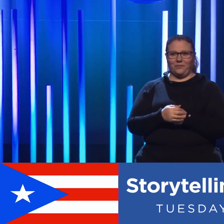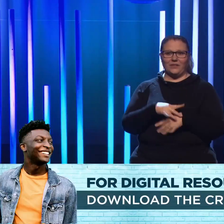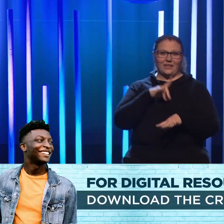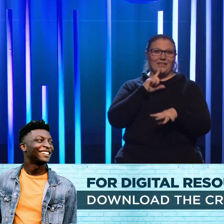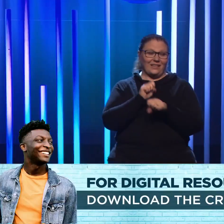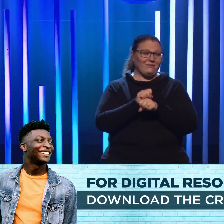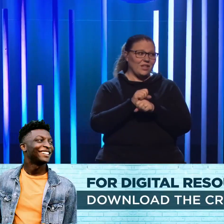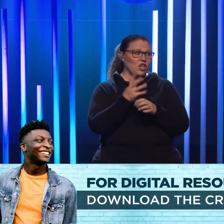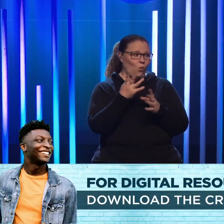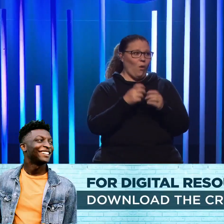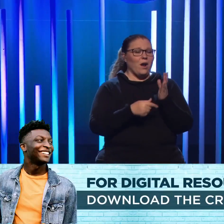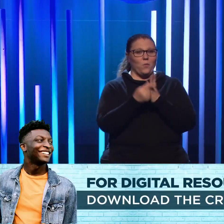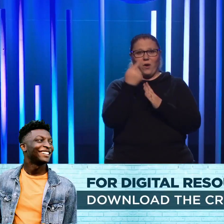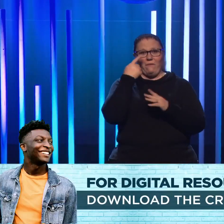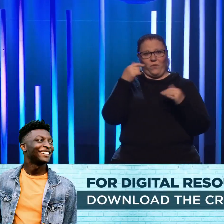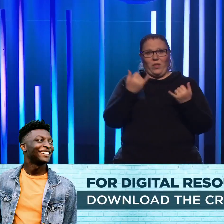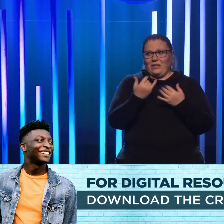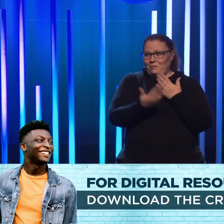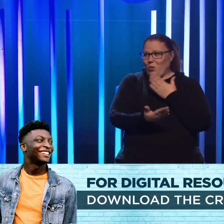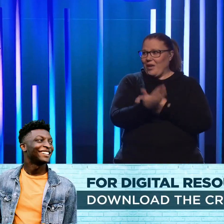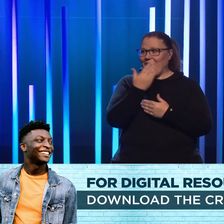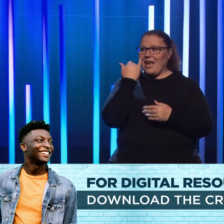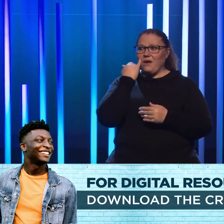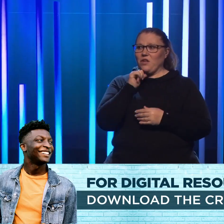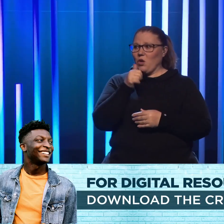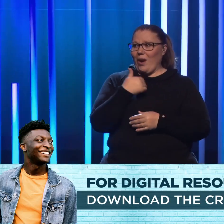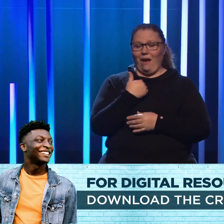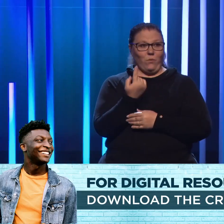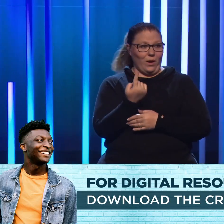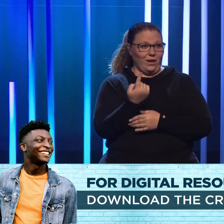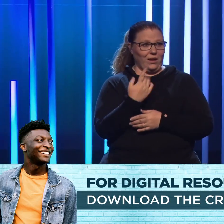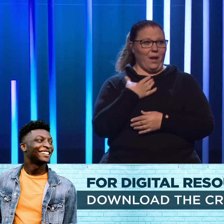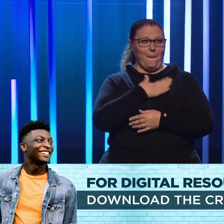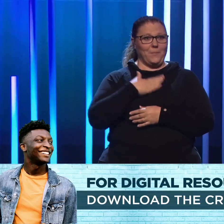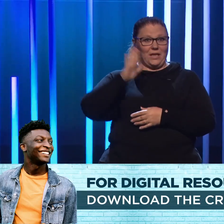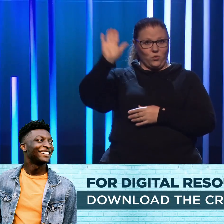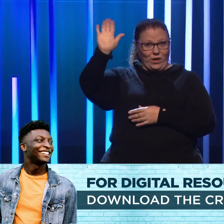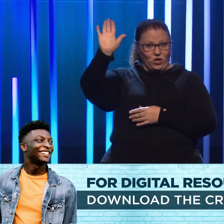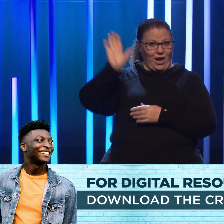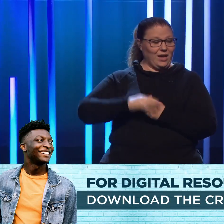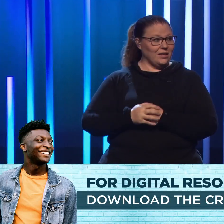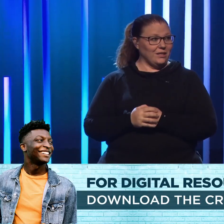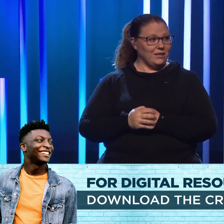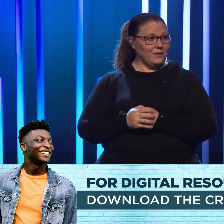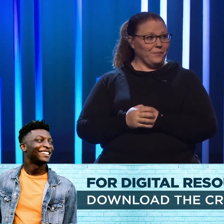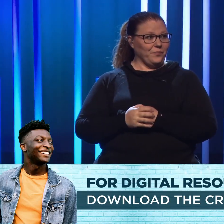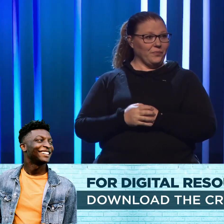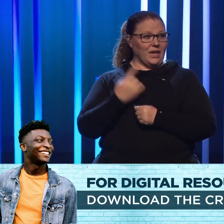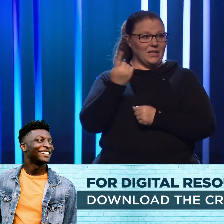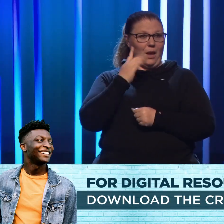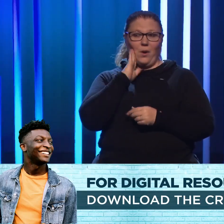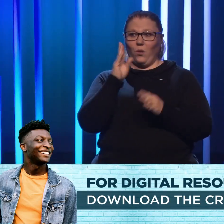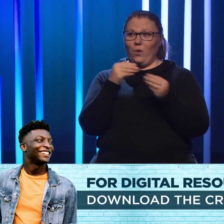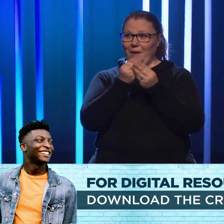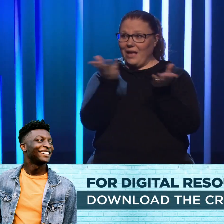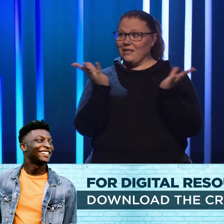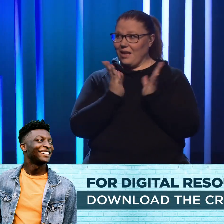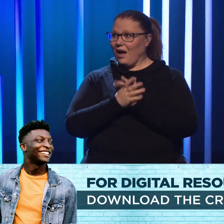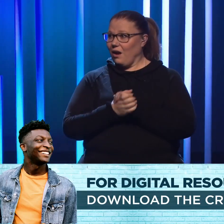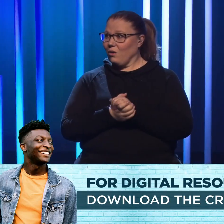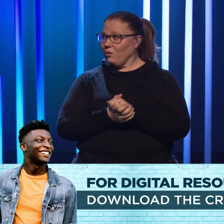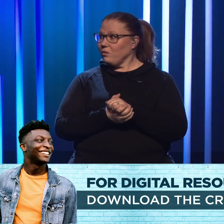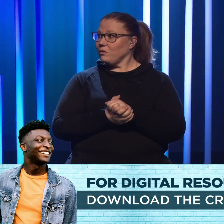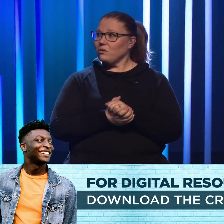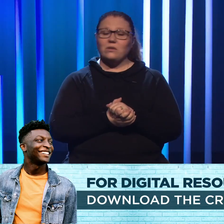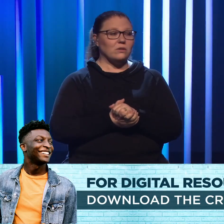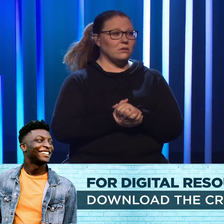definitely going to want a program for this morning. If you don't have a program, please raise your hand right now, and one of our room hosts will come around and bring you